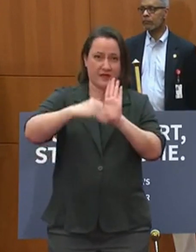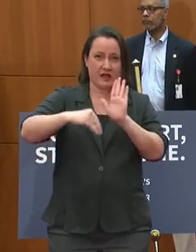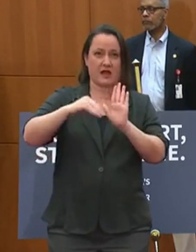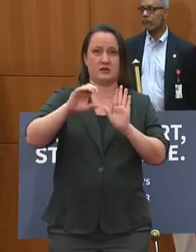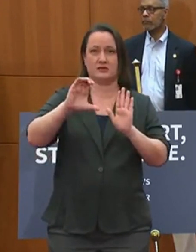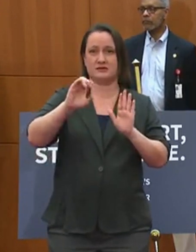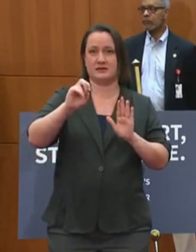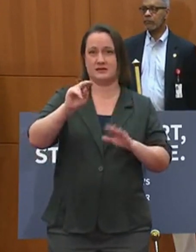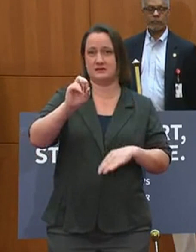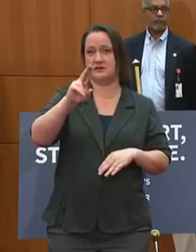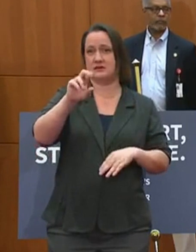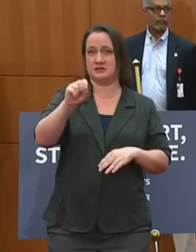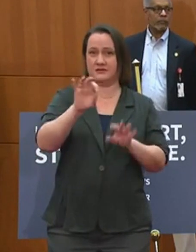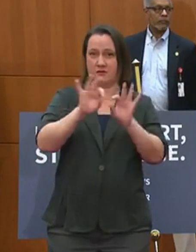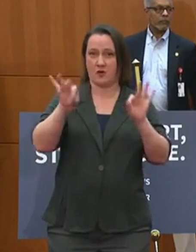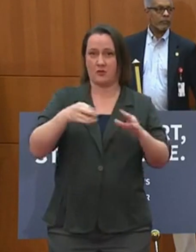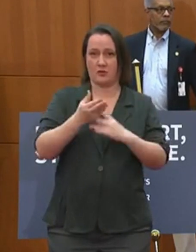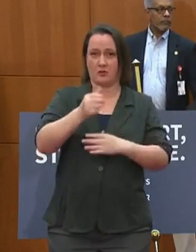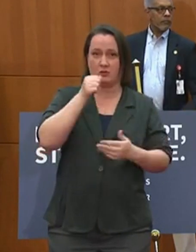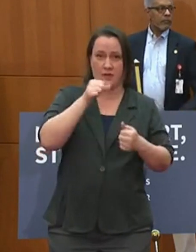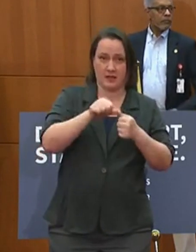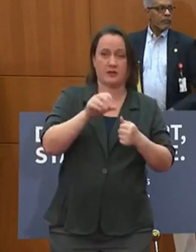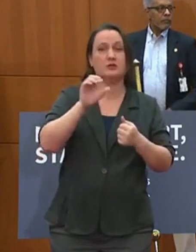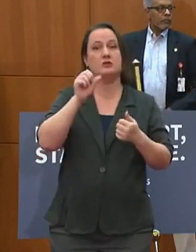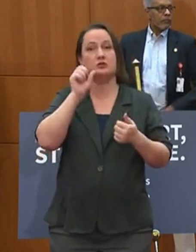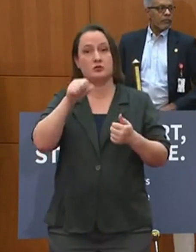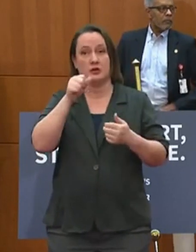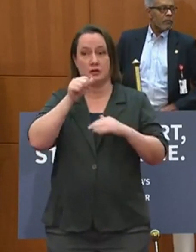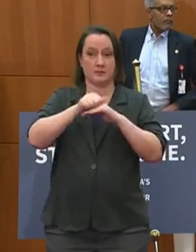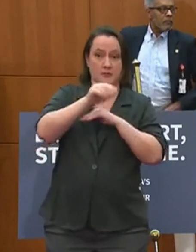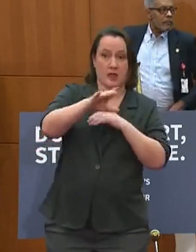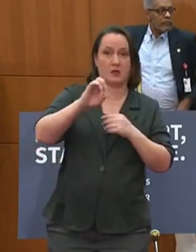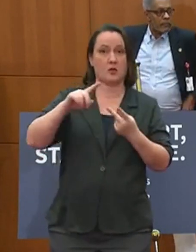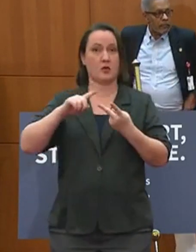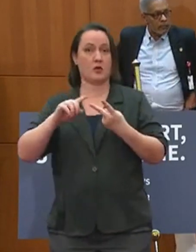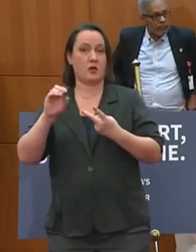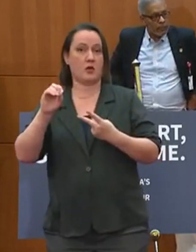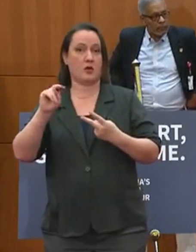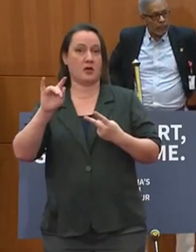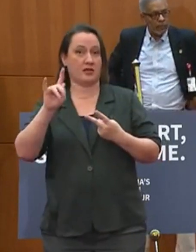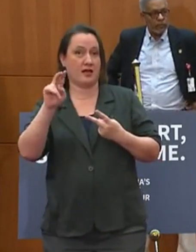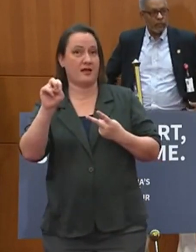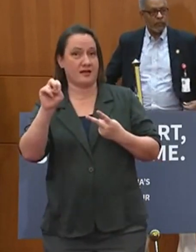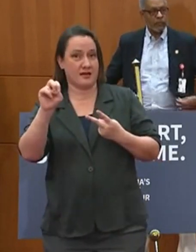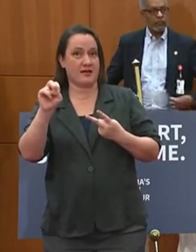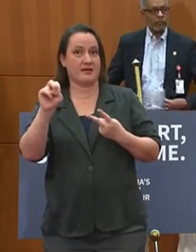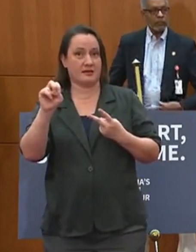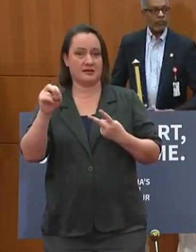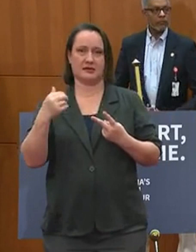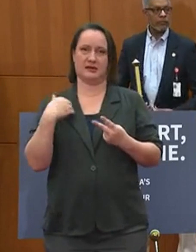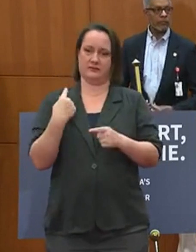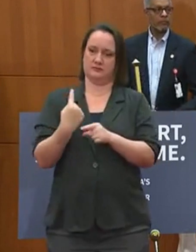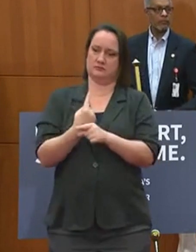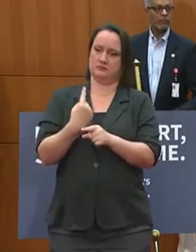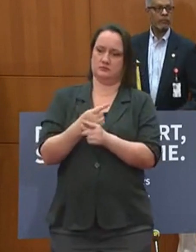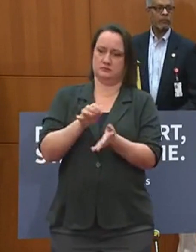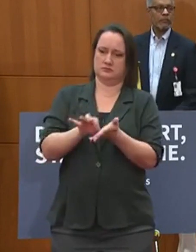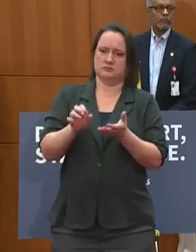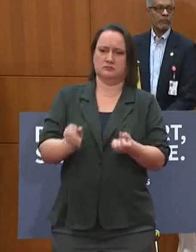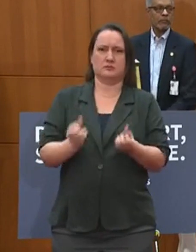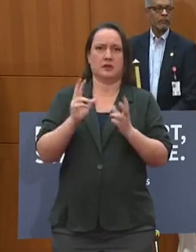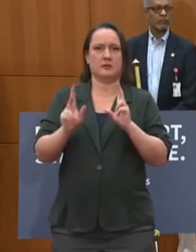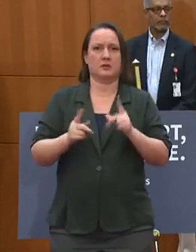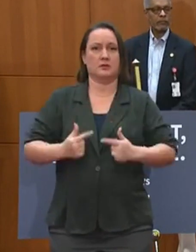mail. You can do that by mail or online. Getting an accurate count of everyone living in